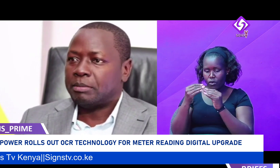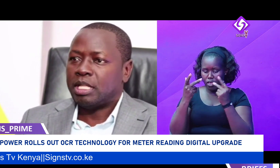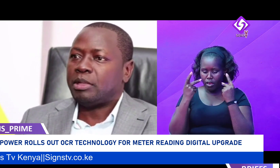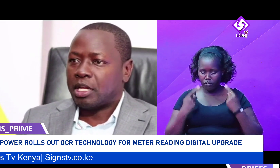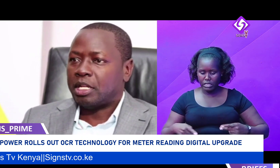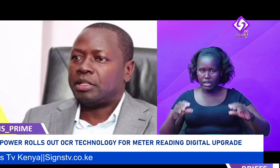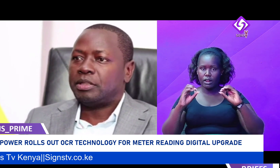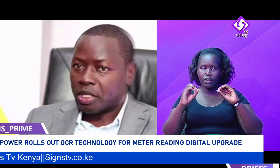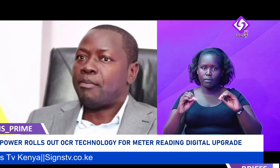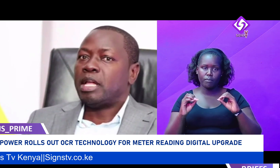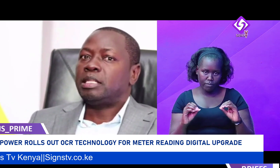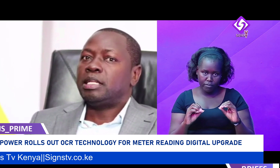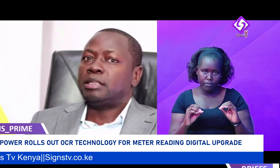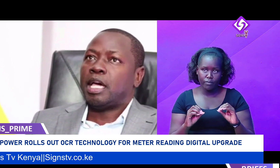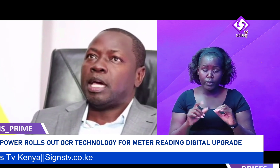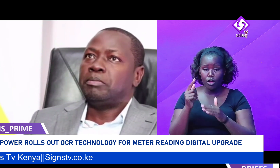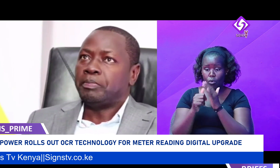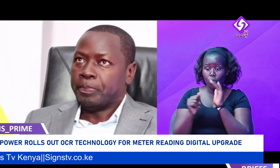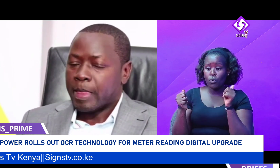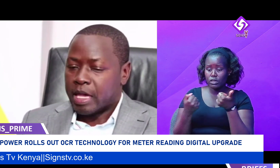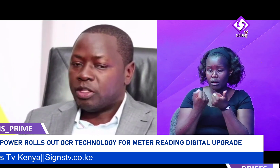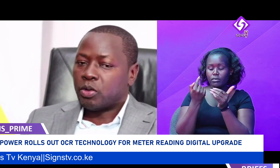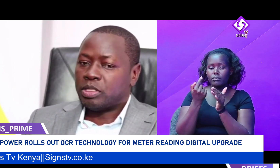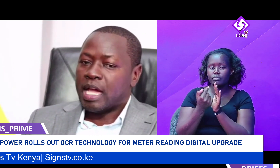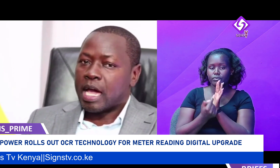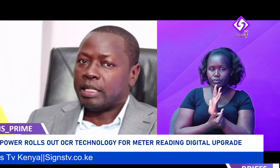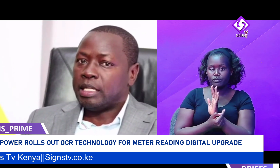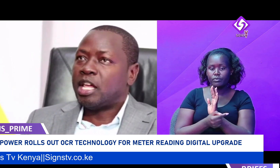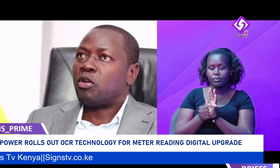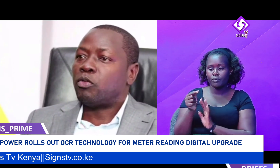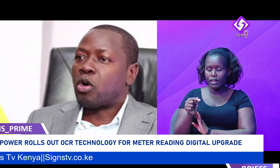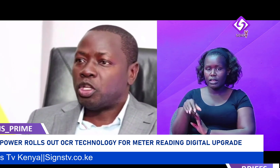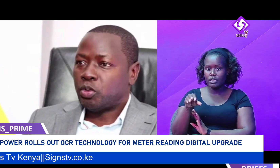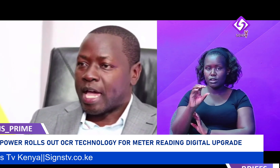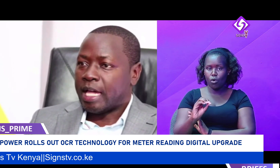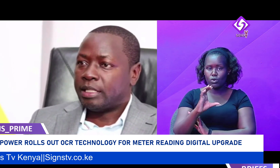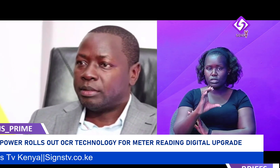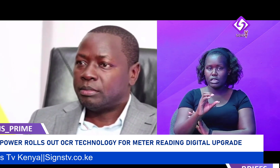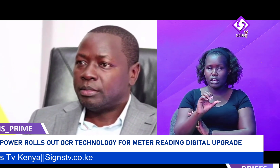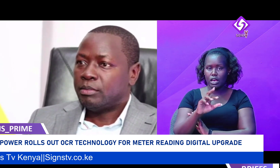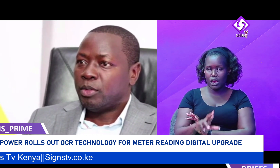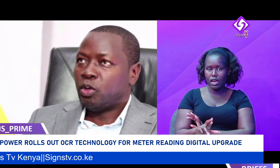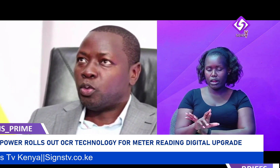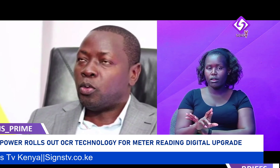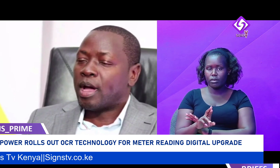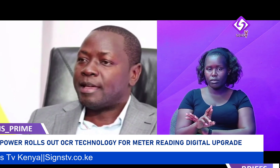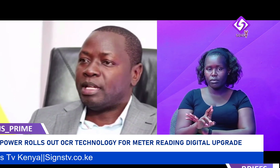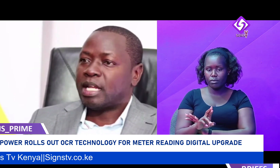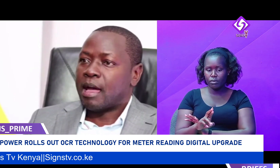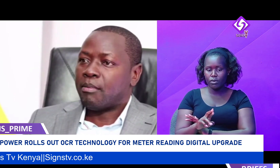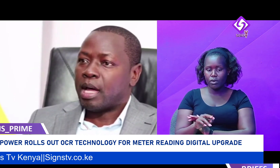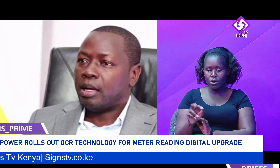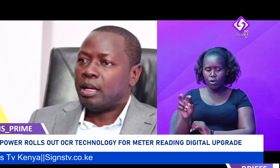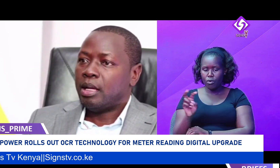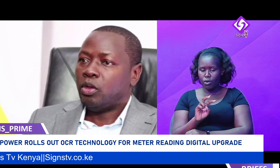the meter reading. So what happens is this OCR, instead of going to site, you look at the